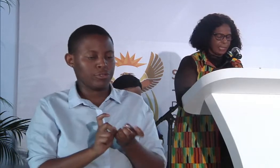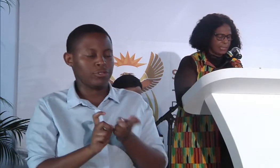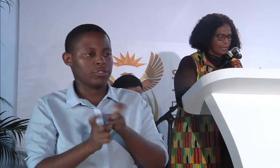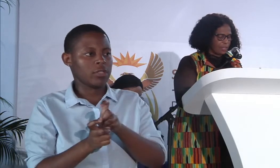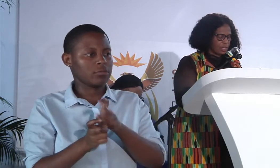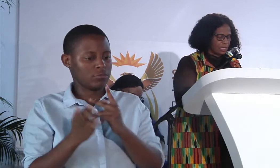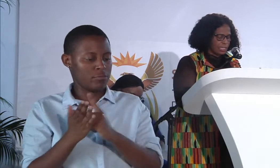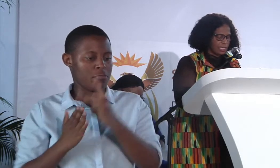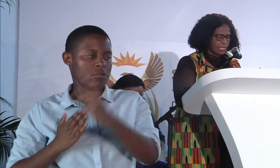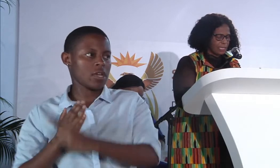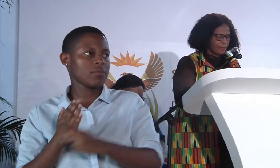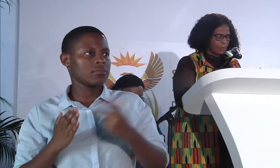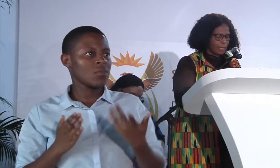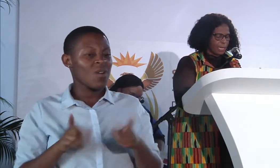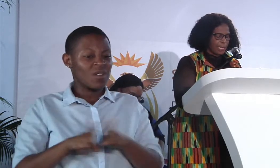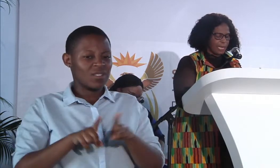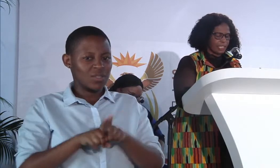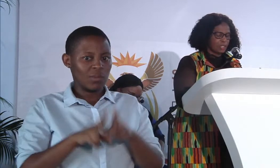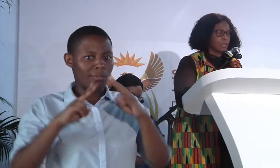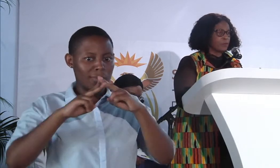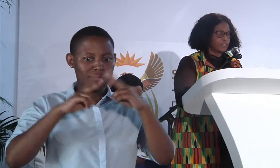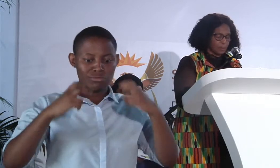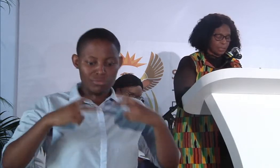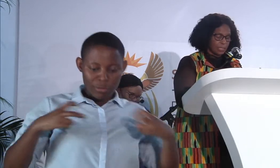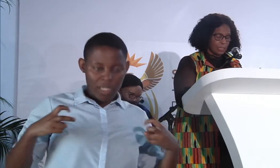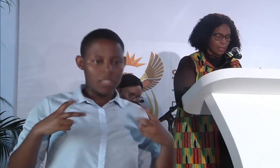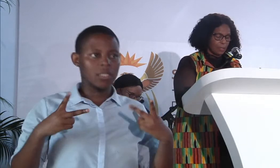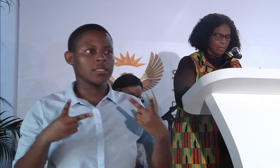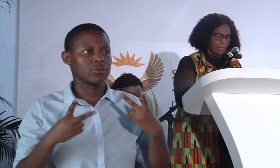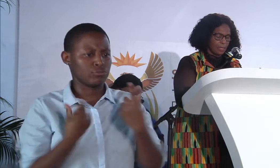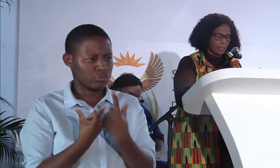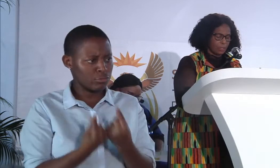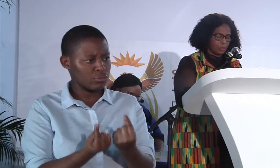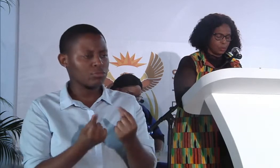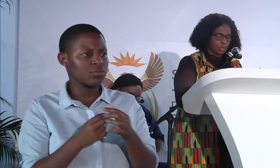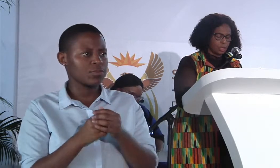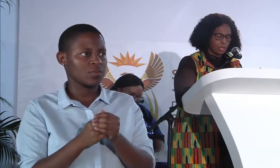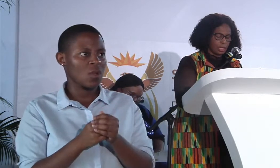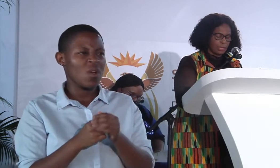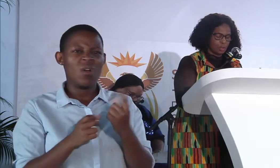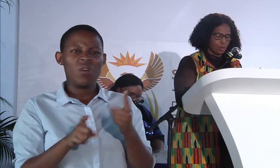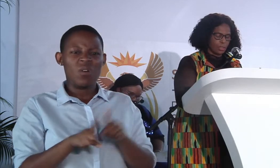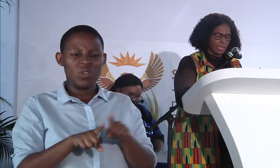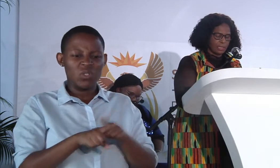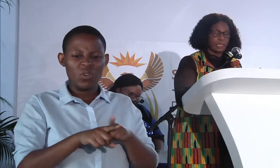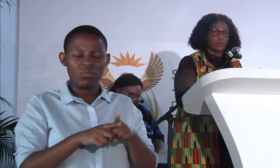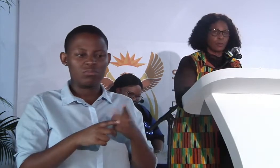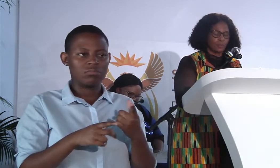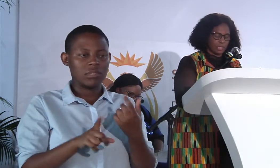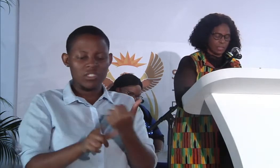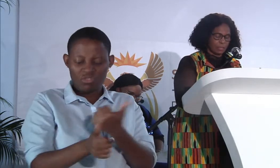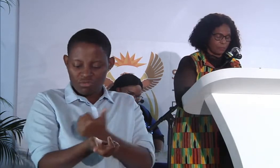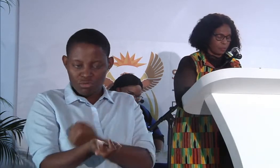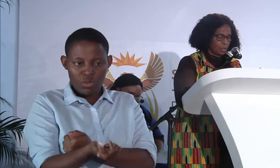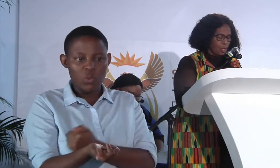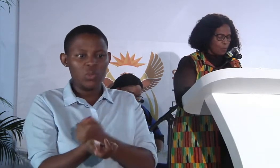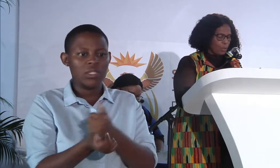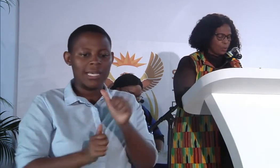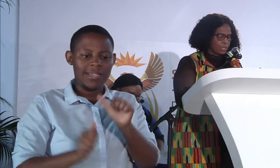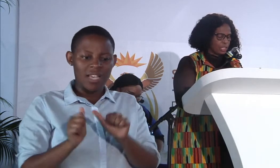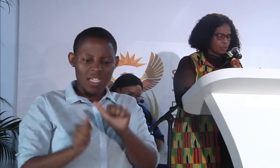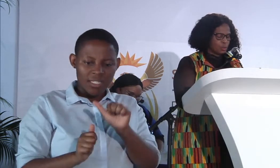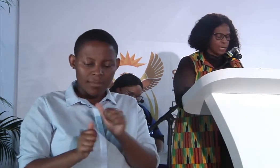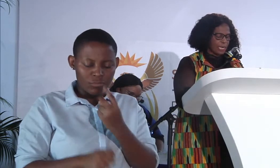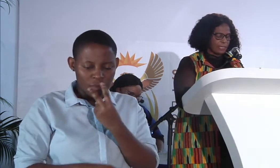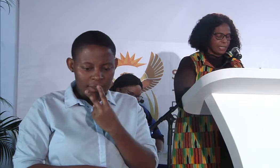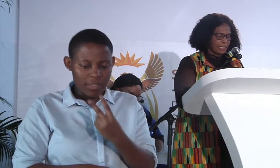early intervention screening and assessment of substance use disorders in communities. We